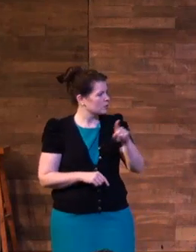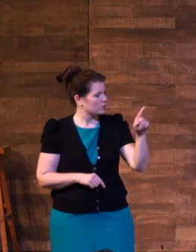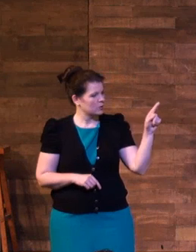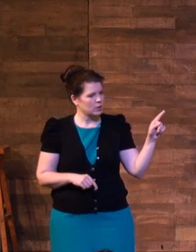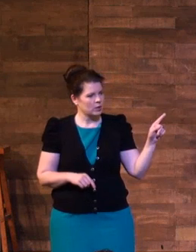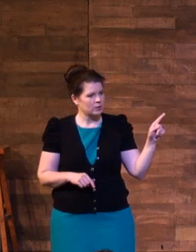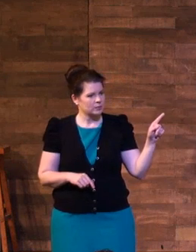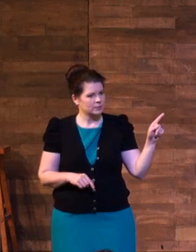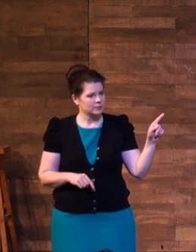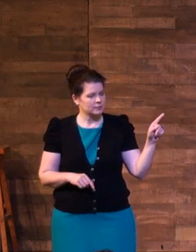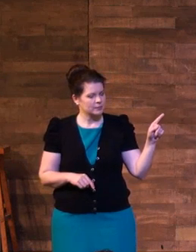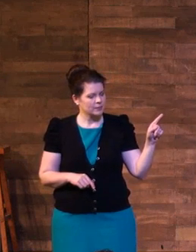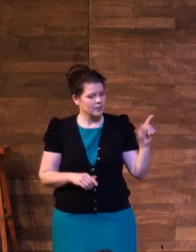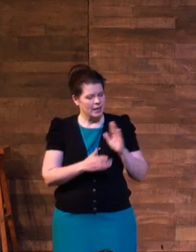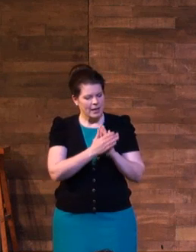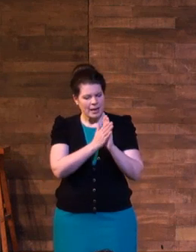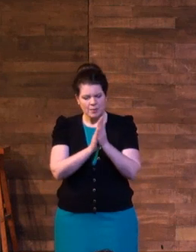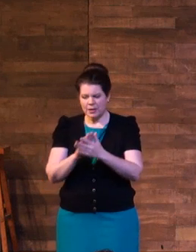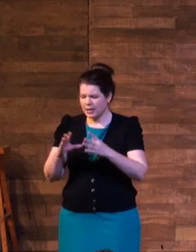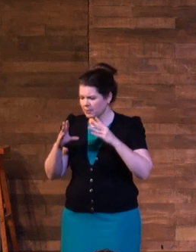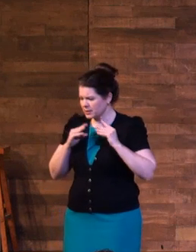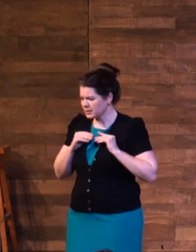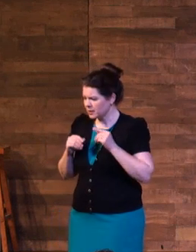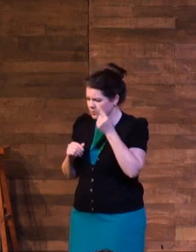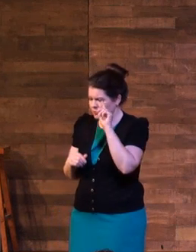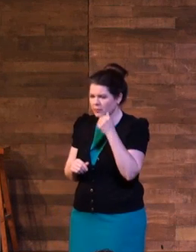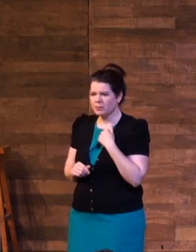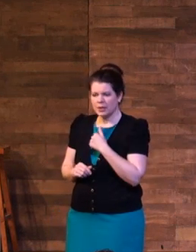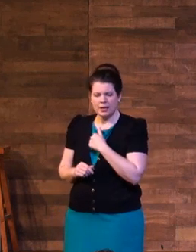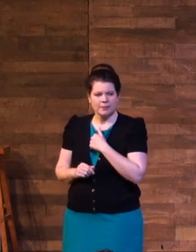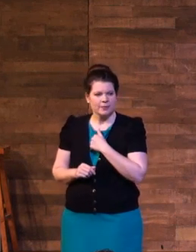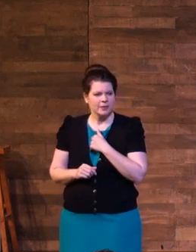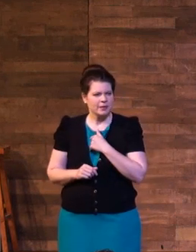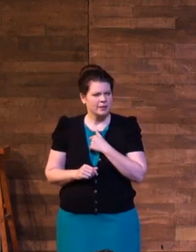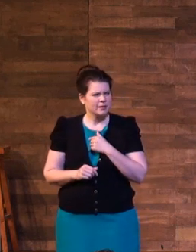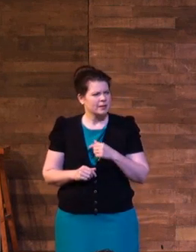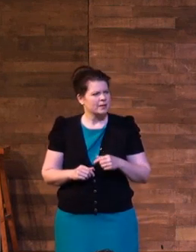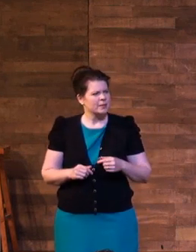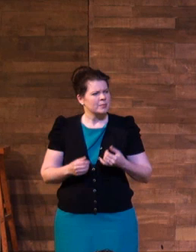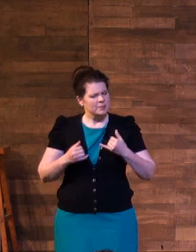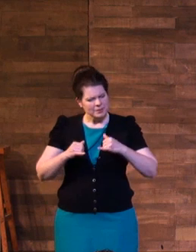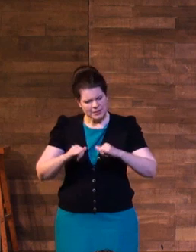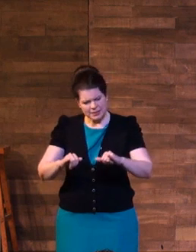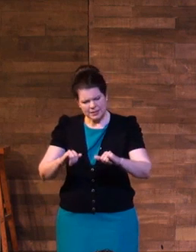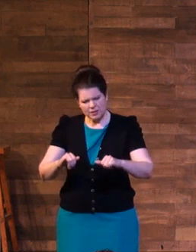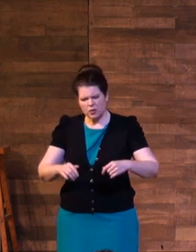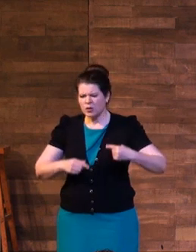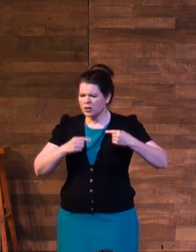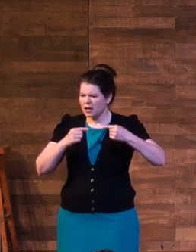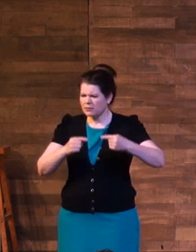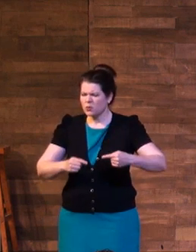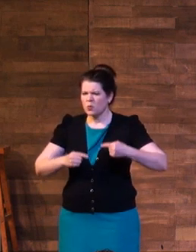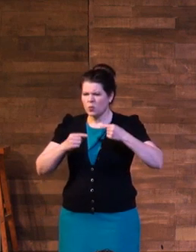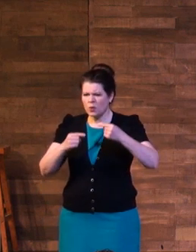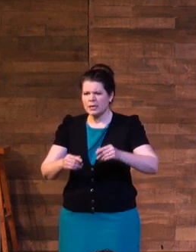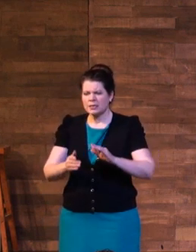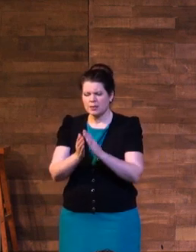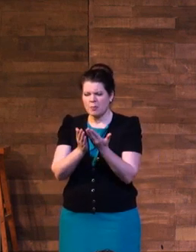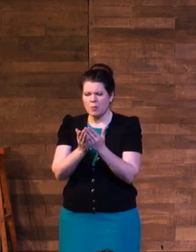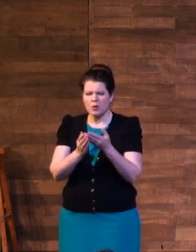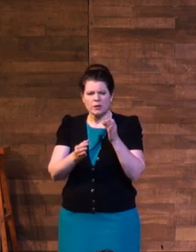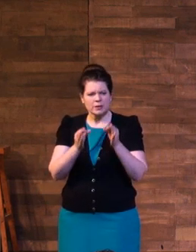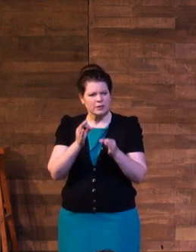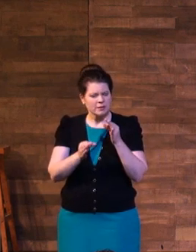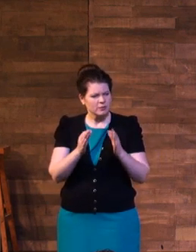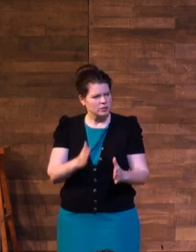God despite what we read about in Jephthah. If that's acceptable to you, you still have to wrestle with really the whole book of Judges, but particularly here. What's the hope in